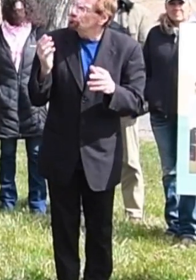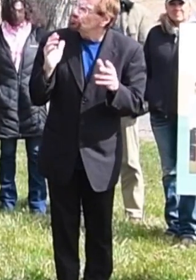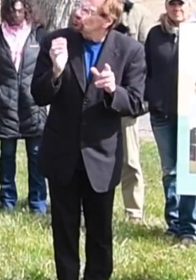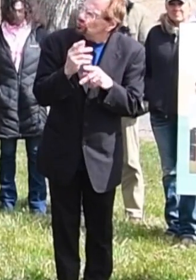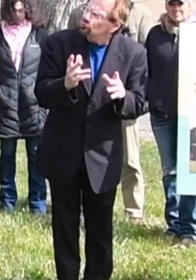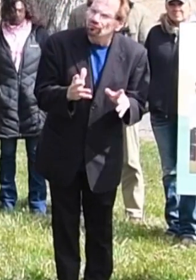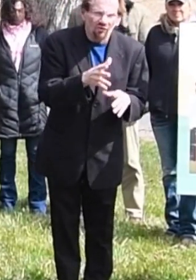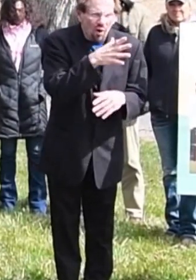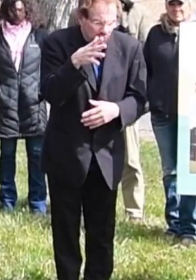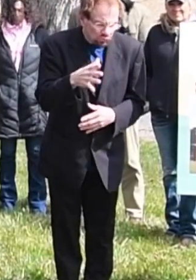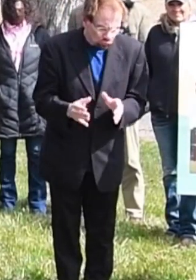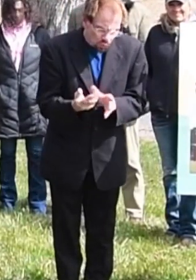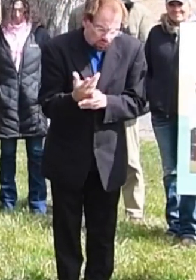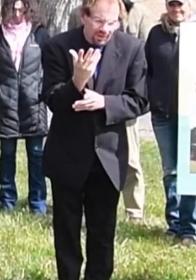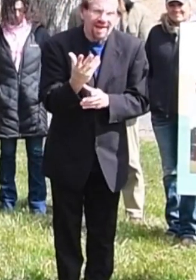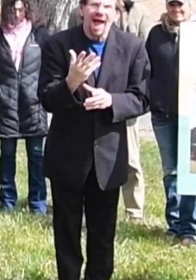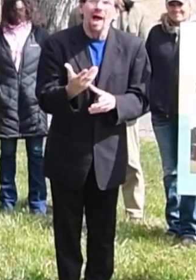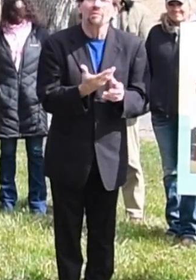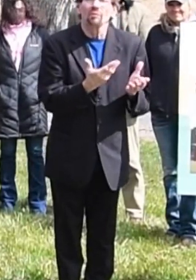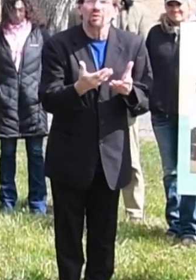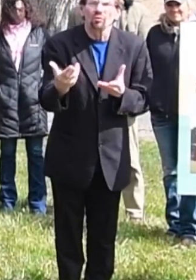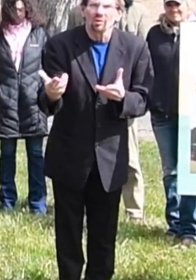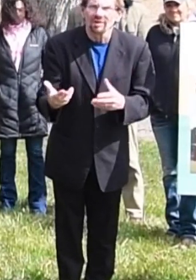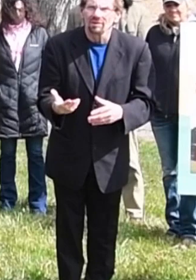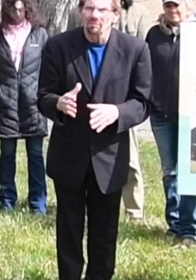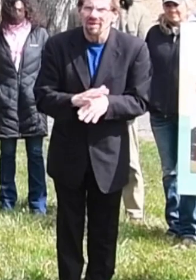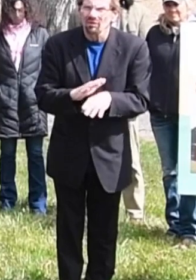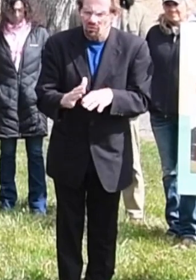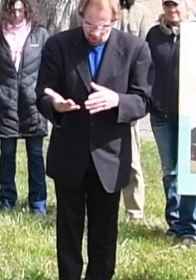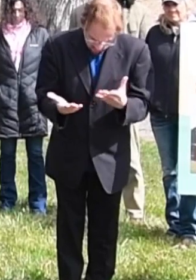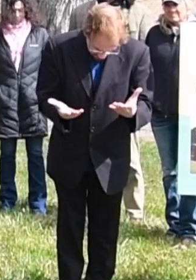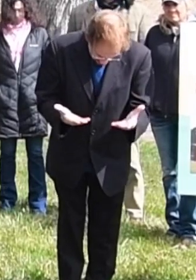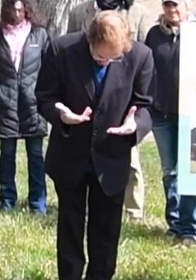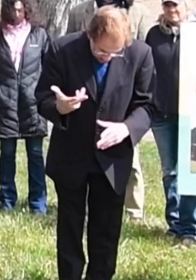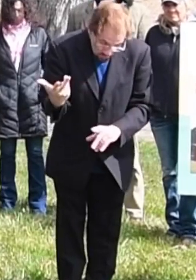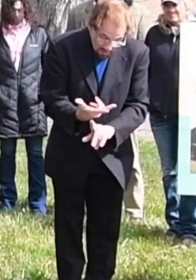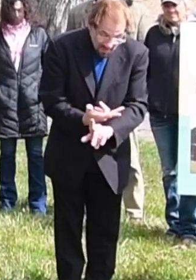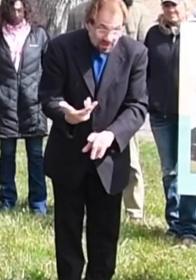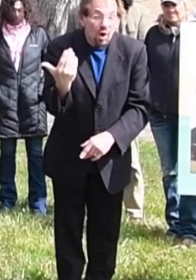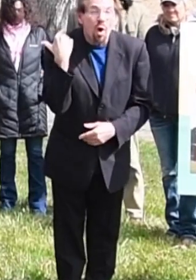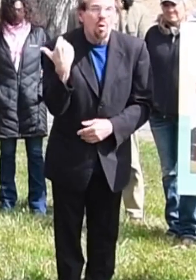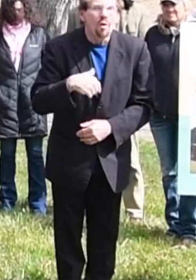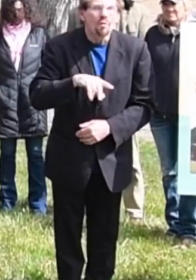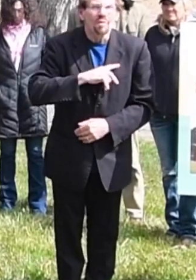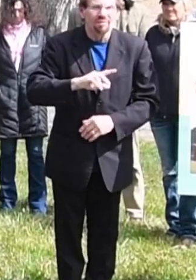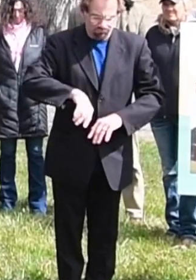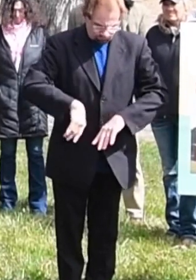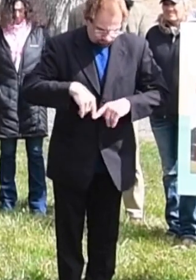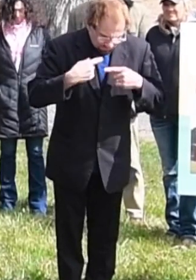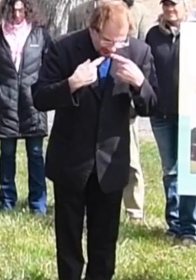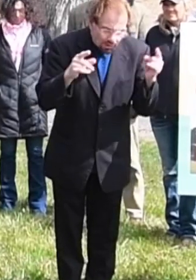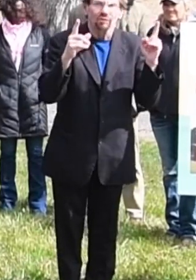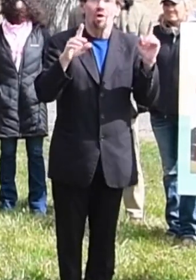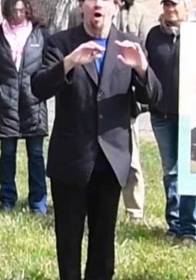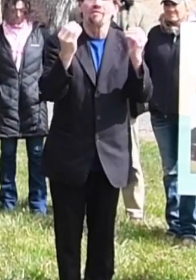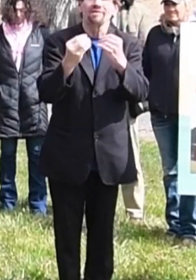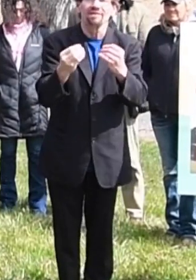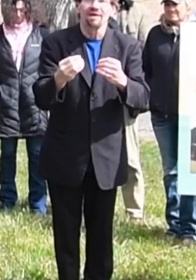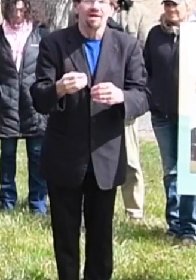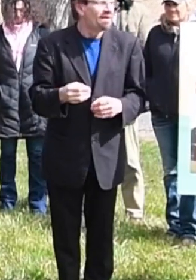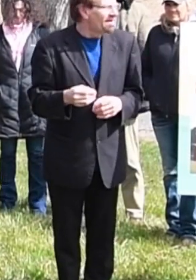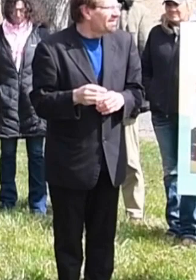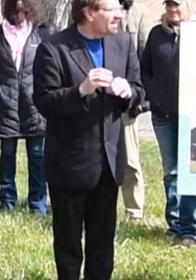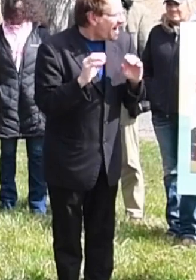we serve. Just 3 months ago, we announced the creation of an Office of Agriculture, only the third